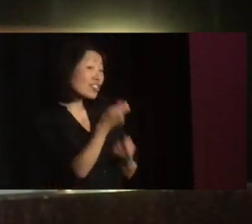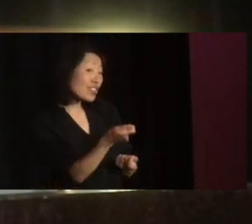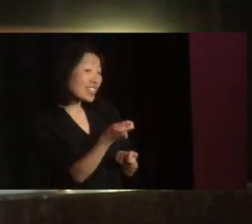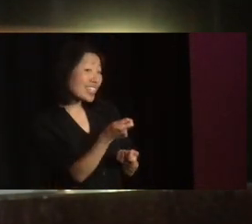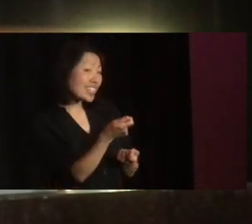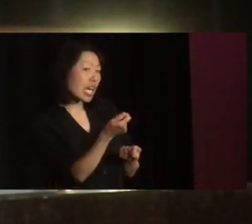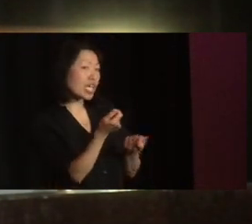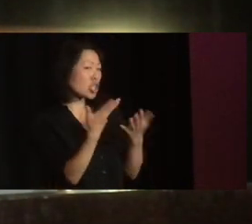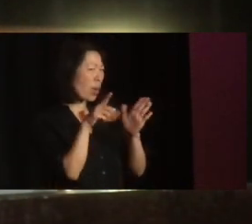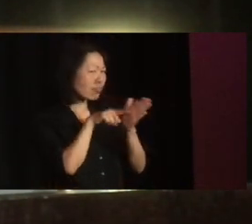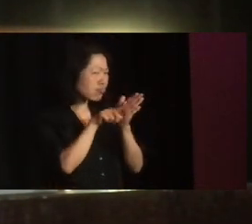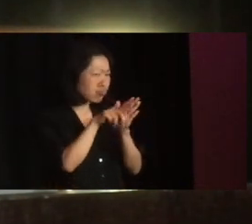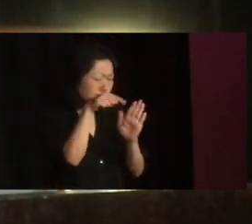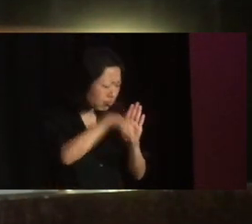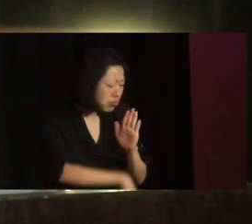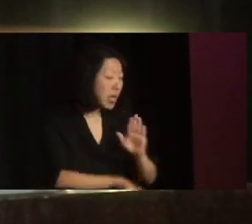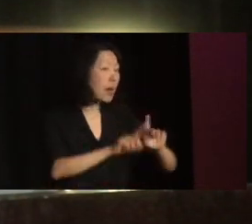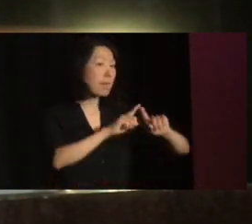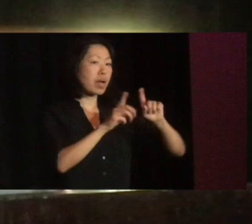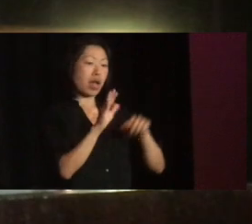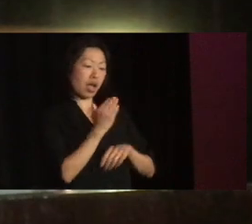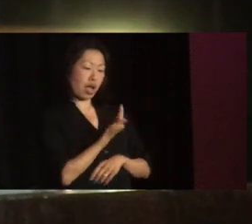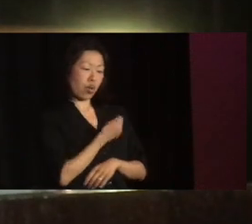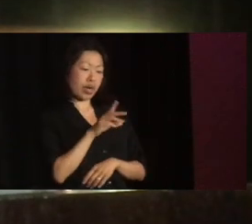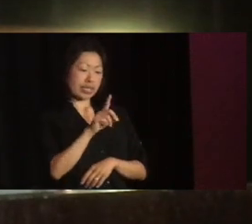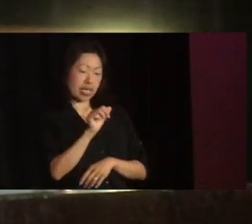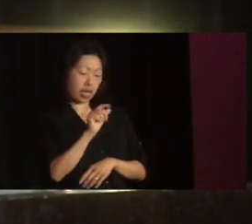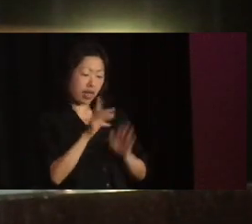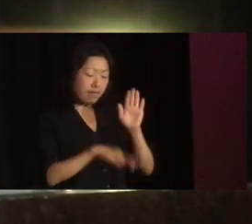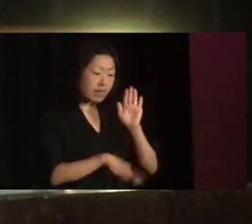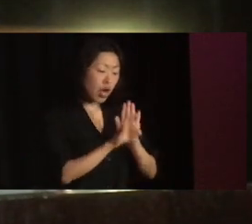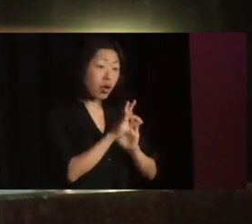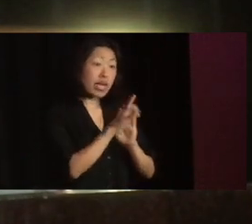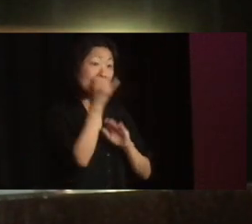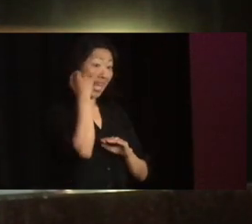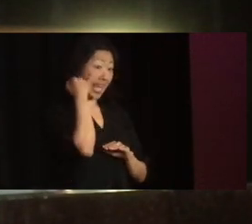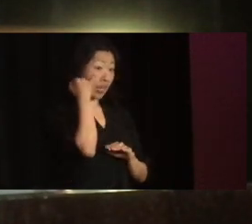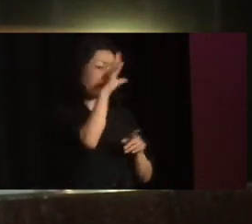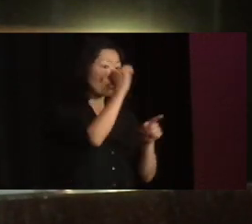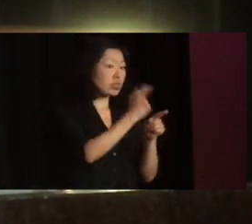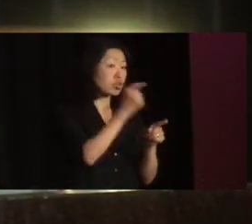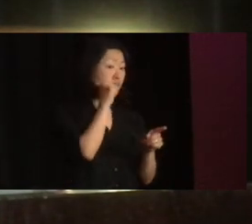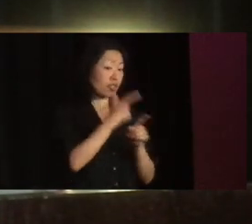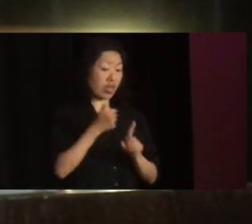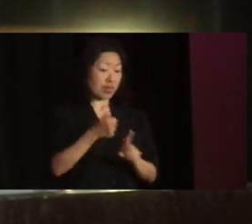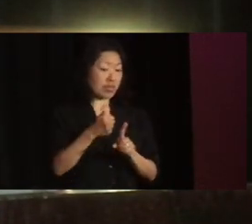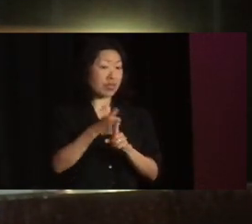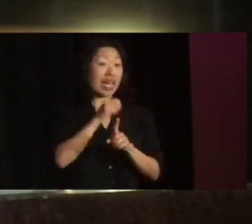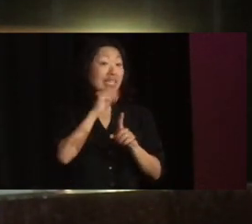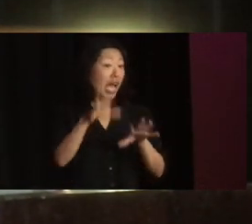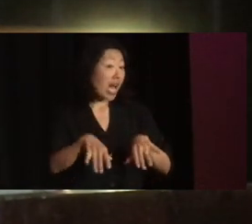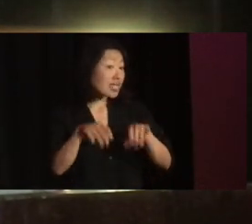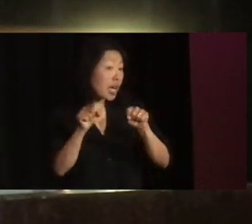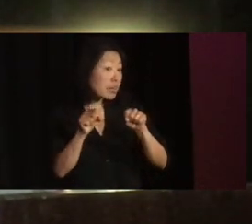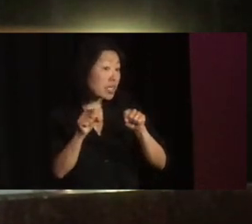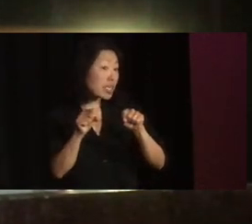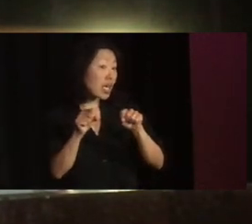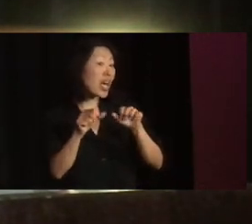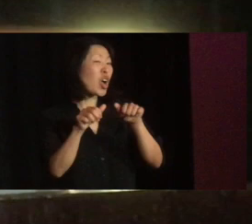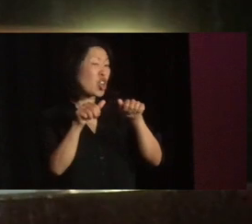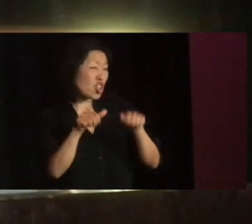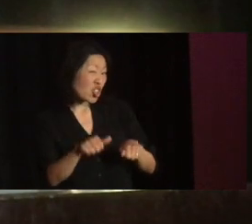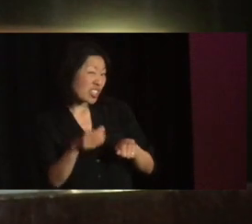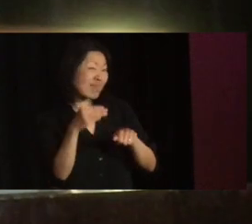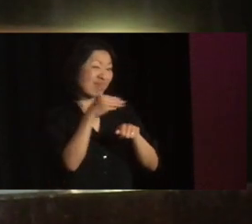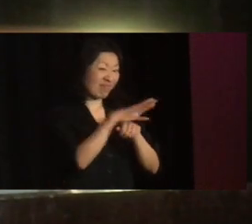but for some reason in our data, we found that adoptees that had a sibling that's not adopted, somehow that looked like it could be some protective factor.